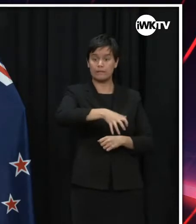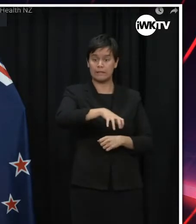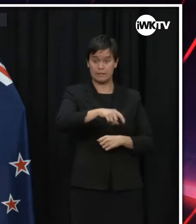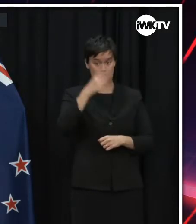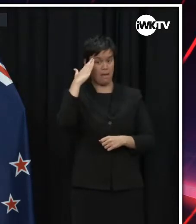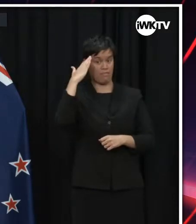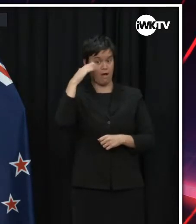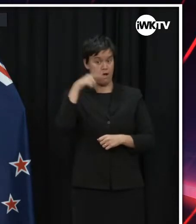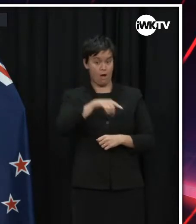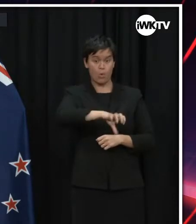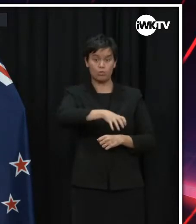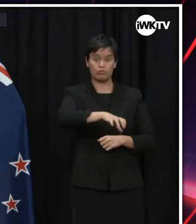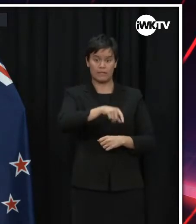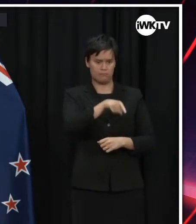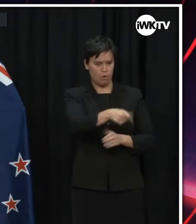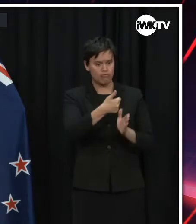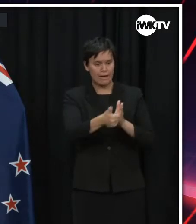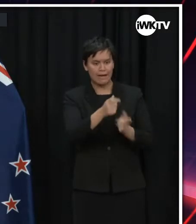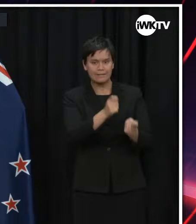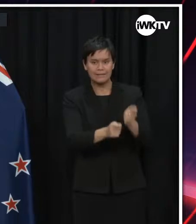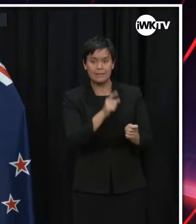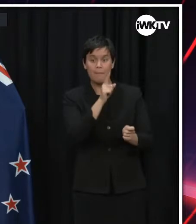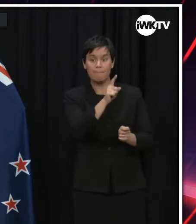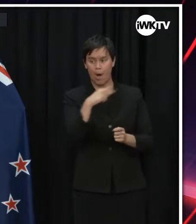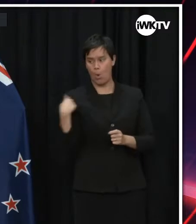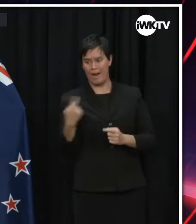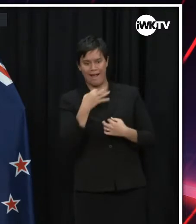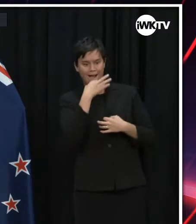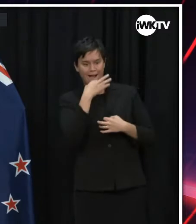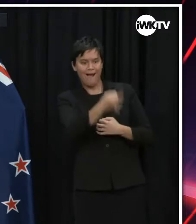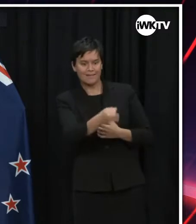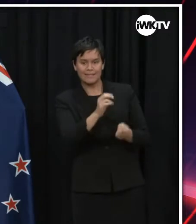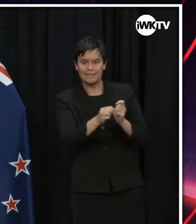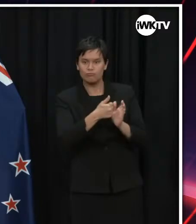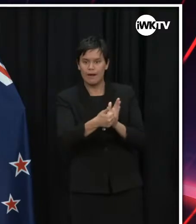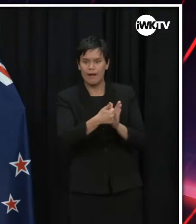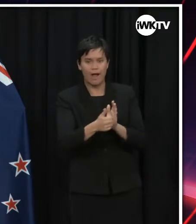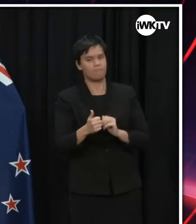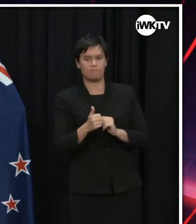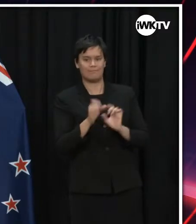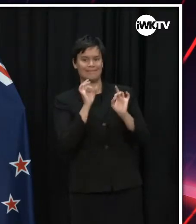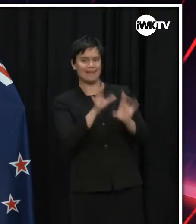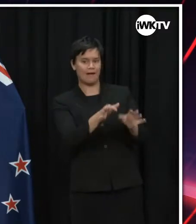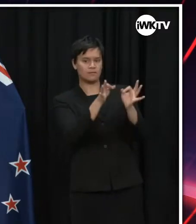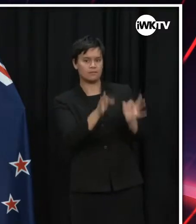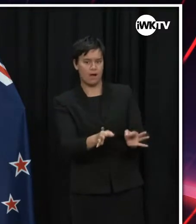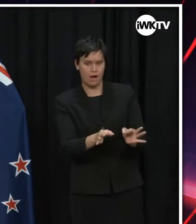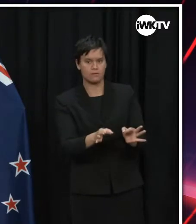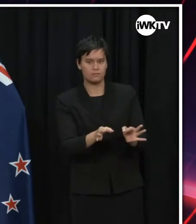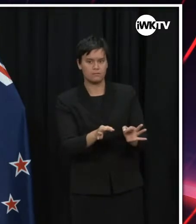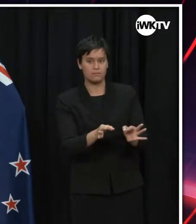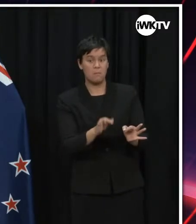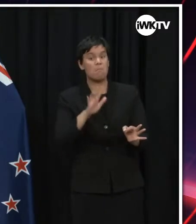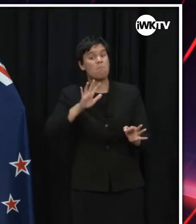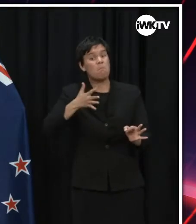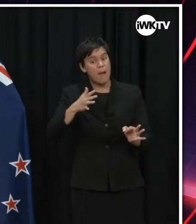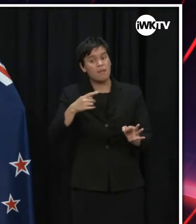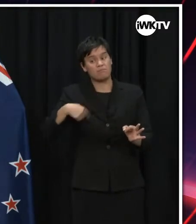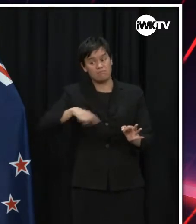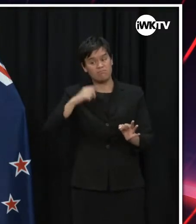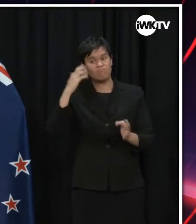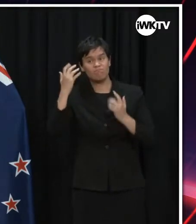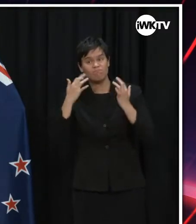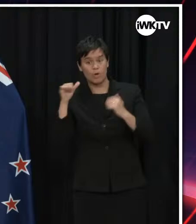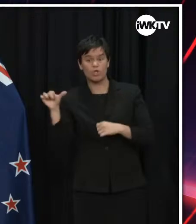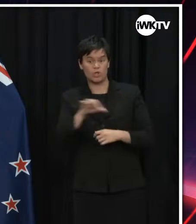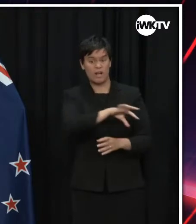they were not required to be tested. So one of the questions that we will be turning our minds to is whether that should be changed. Now, I do want to